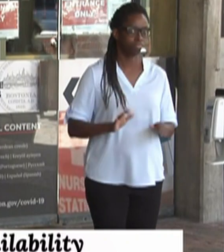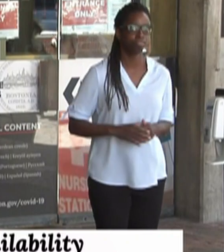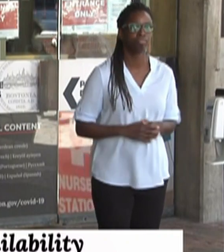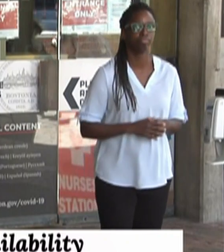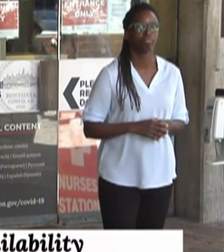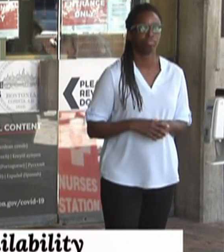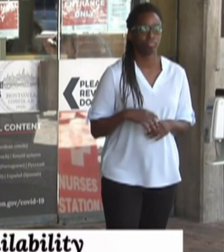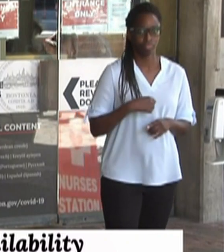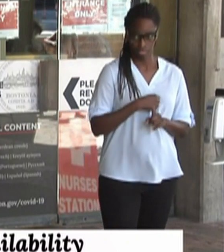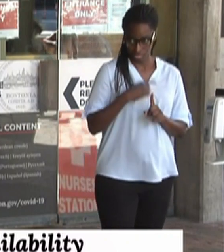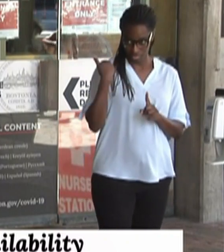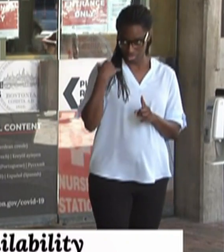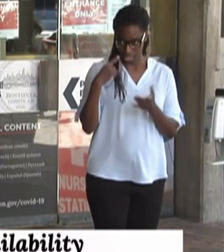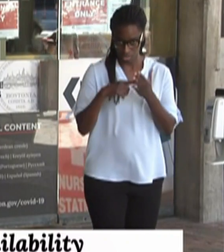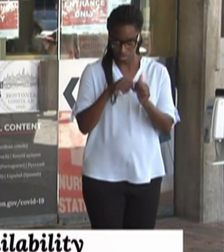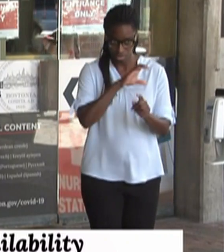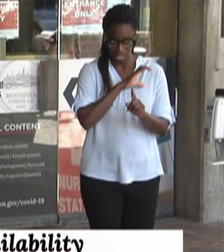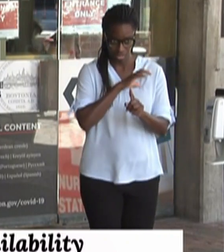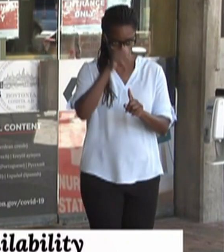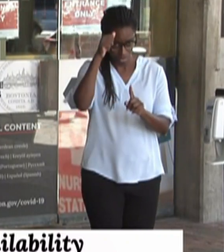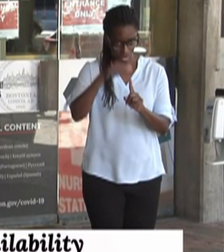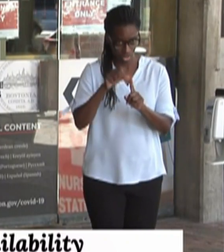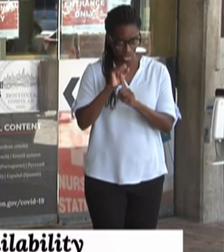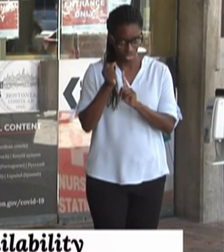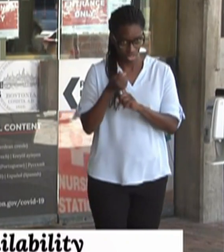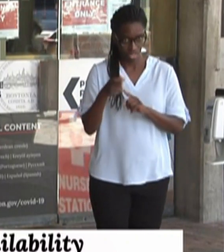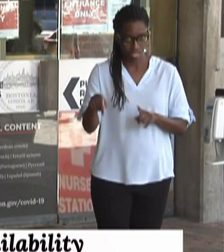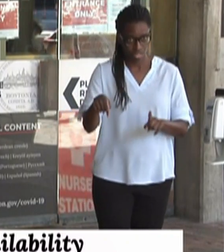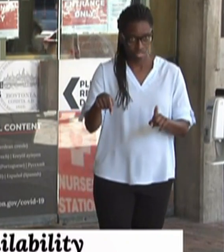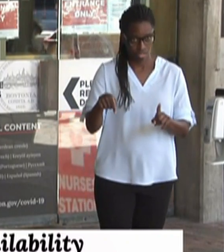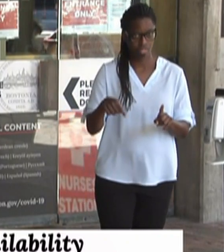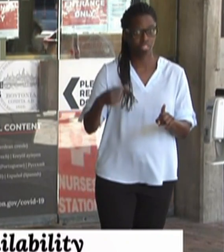the incident that happened in Wisconsin, and my response is enough is enough.